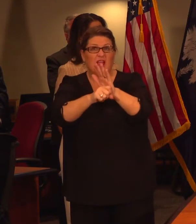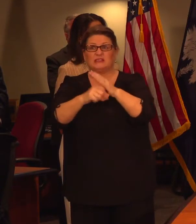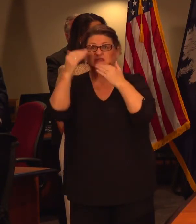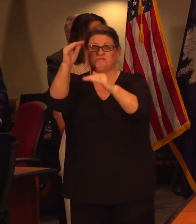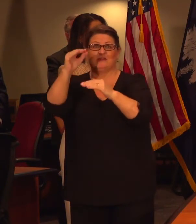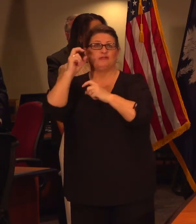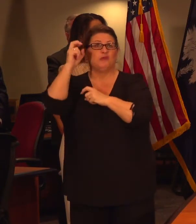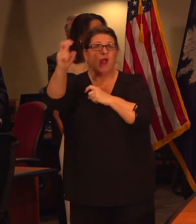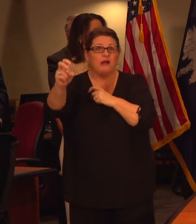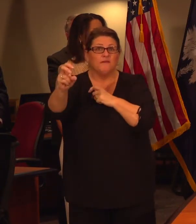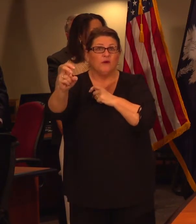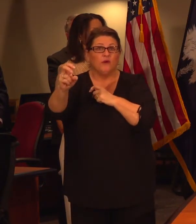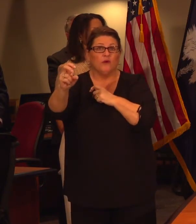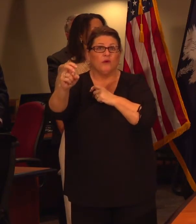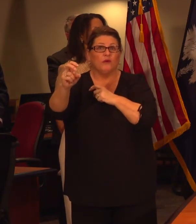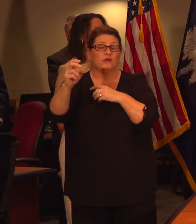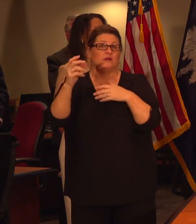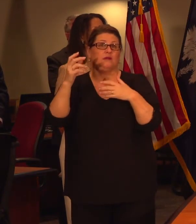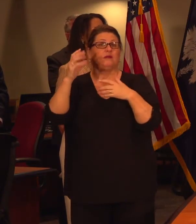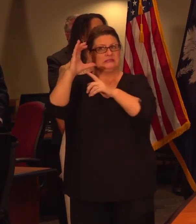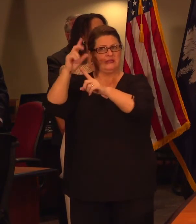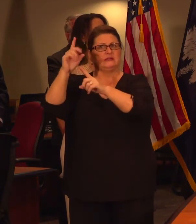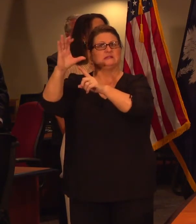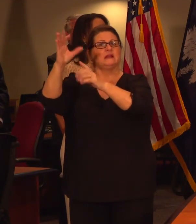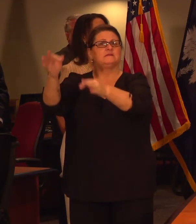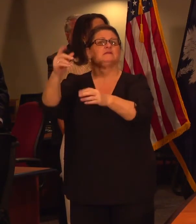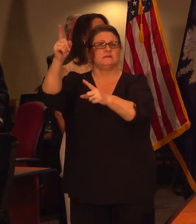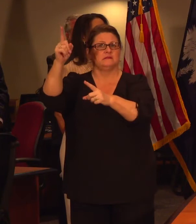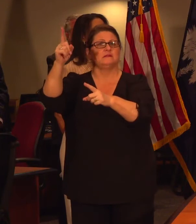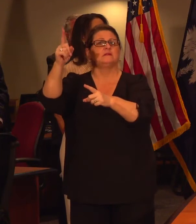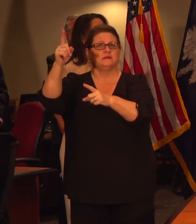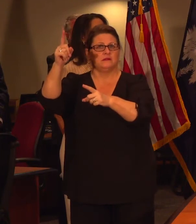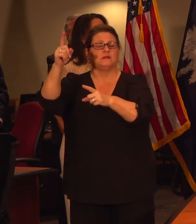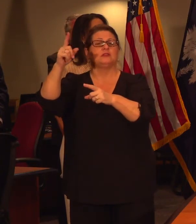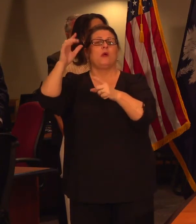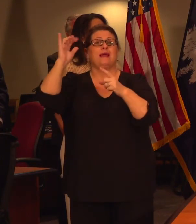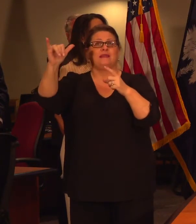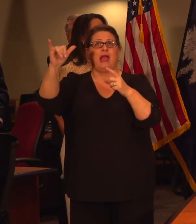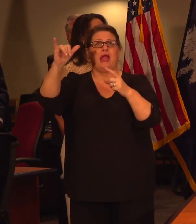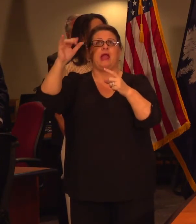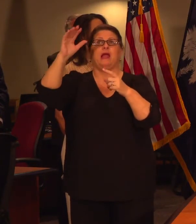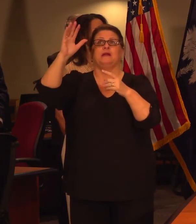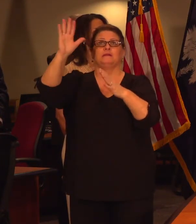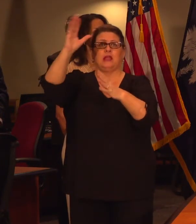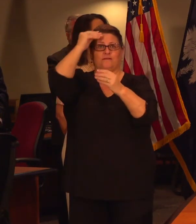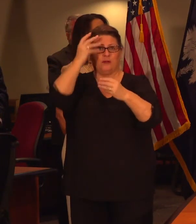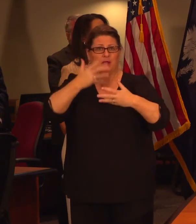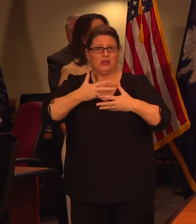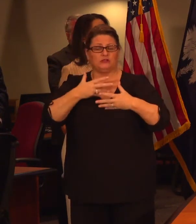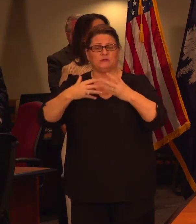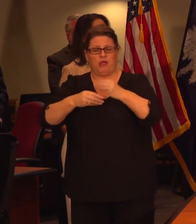advisories, in certain domestic travel advisories in certain states. All of those things are leading to a point to where it is within